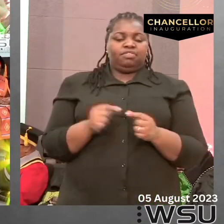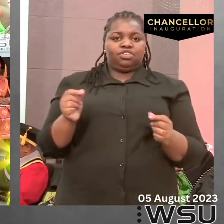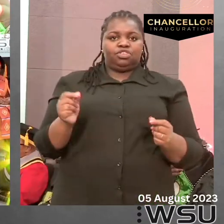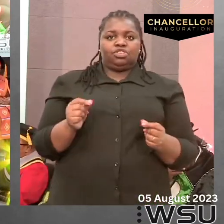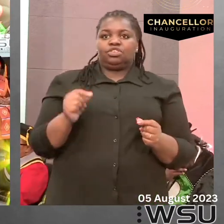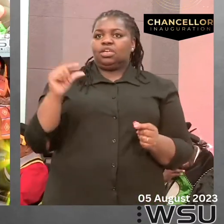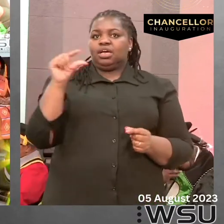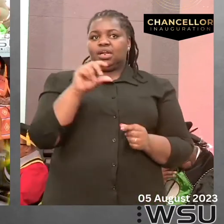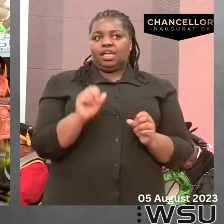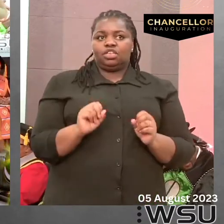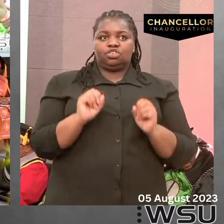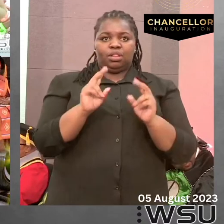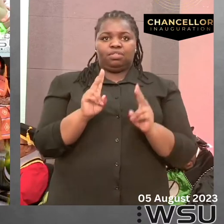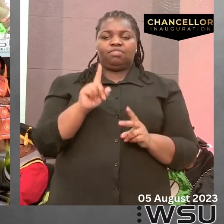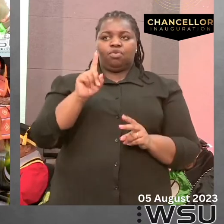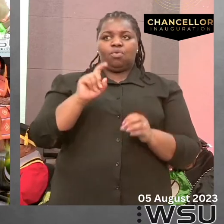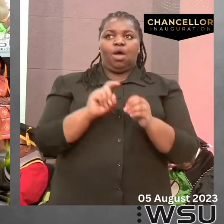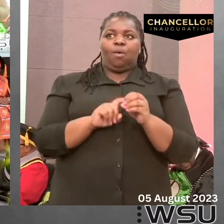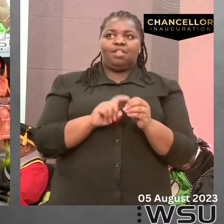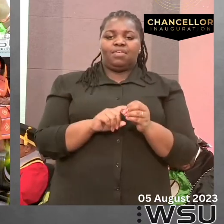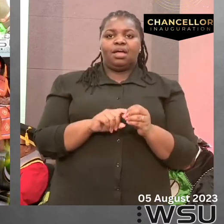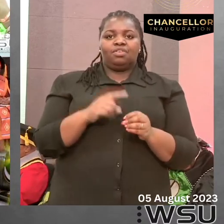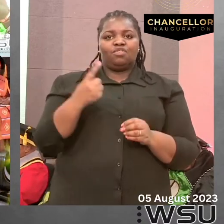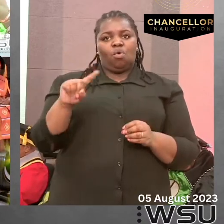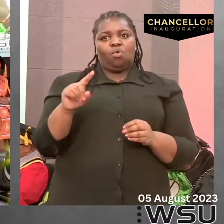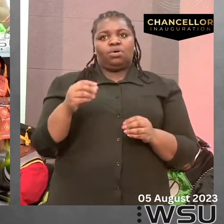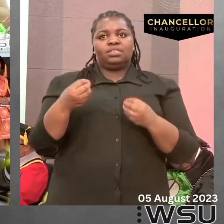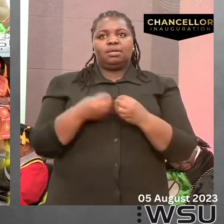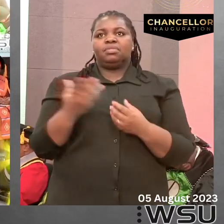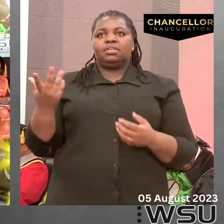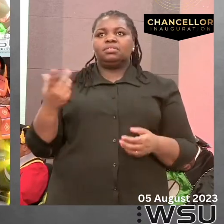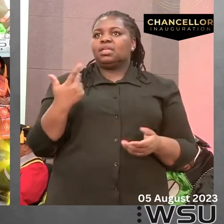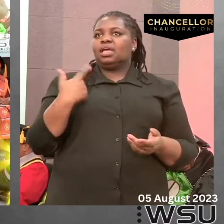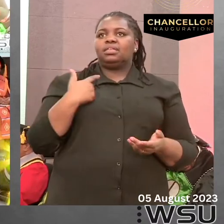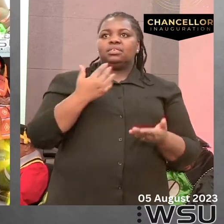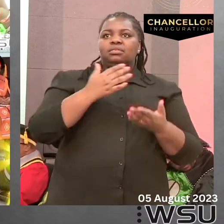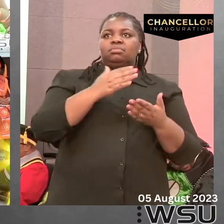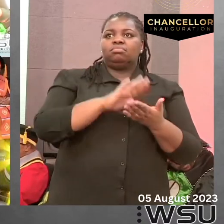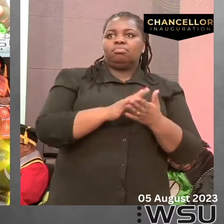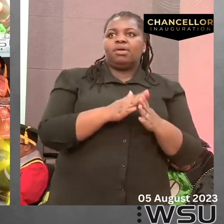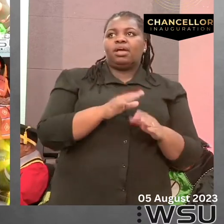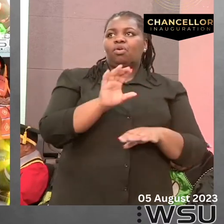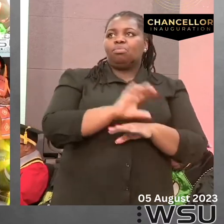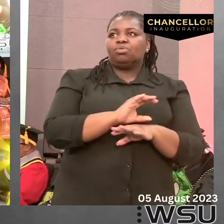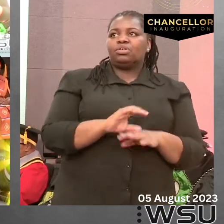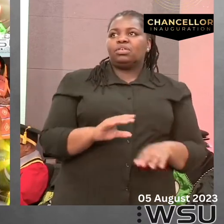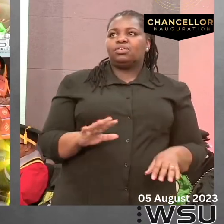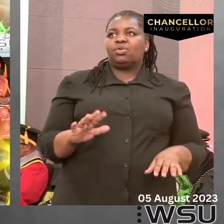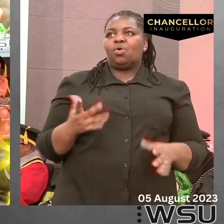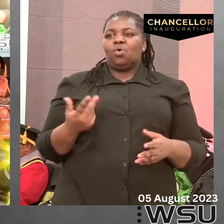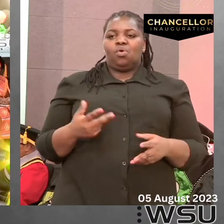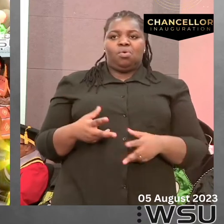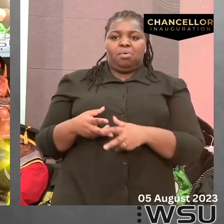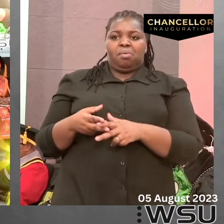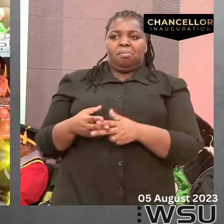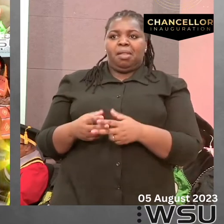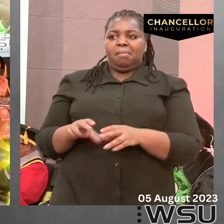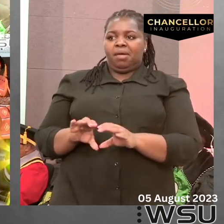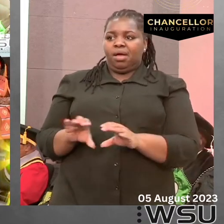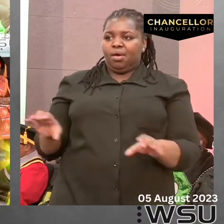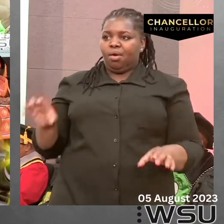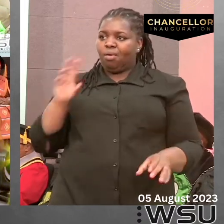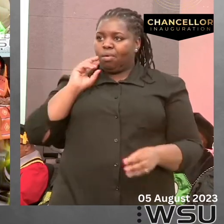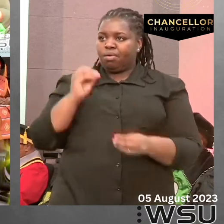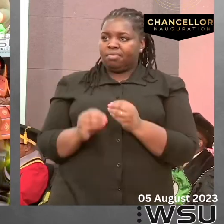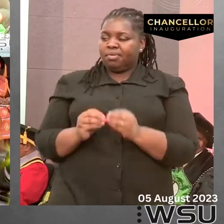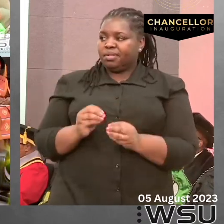12, you are qualified for something. Either you can repair computers, or you can be a plumber, or you can